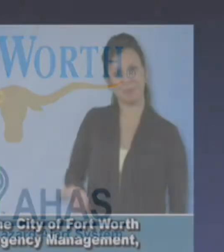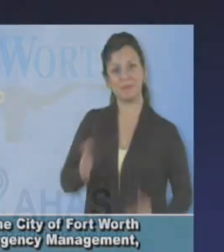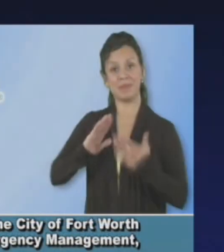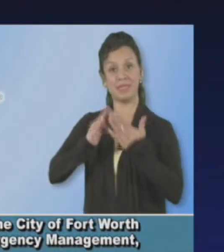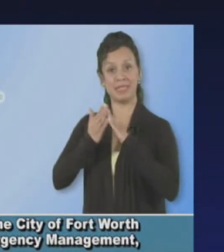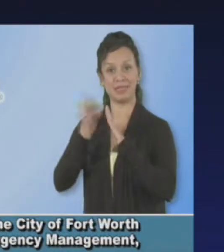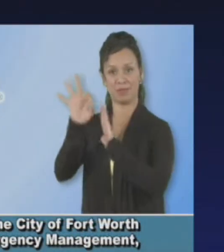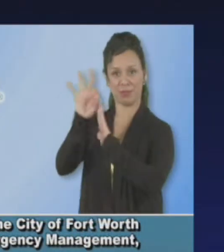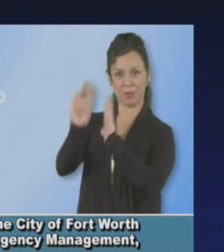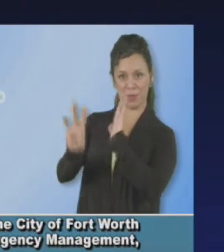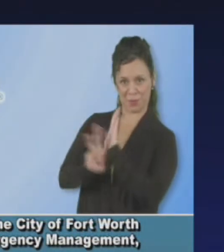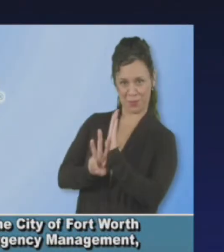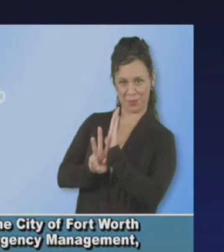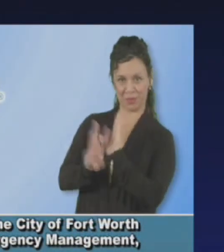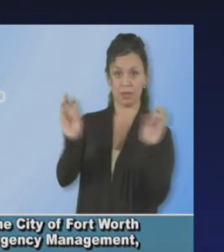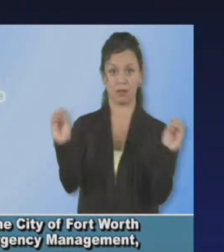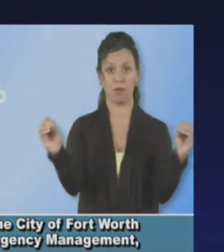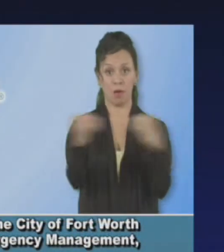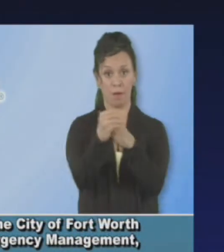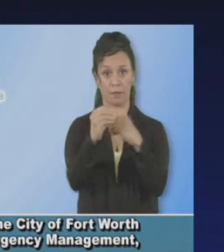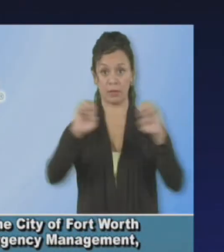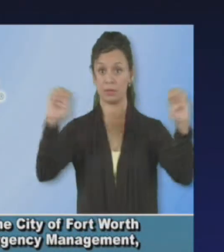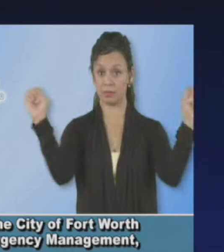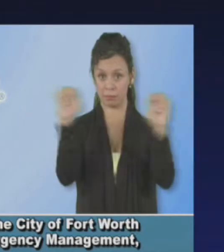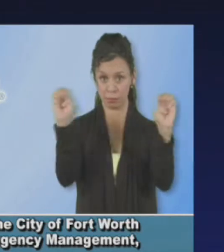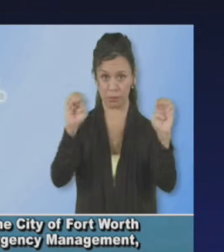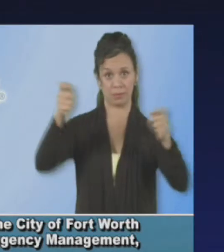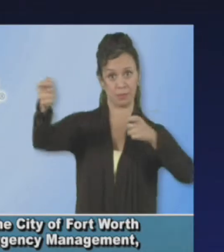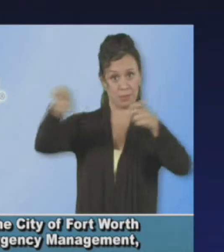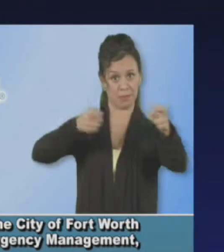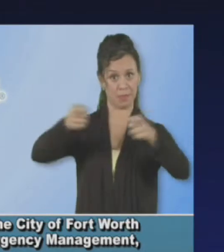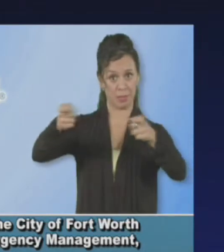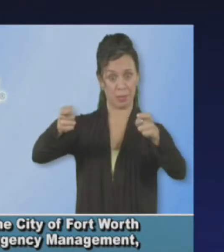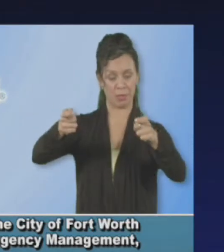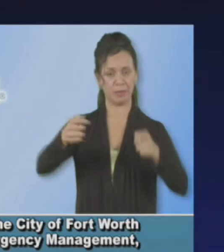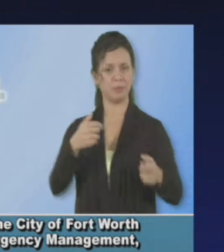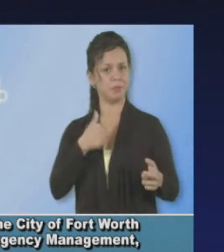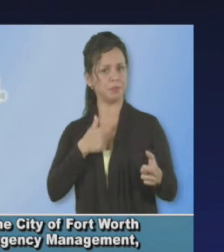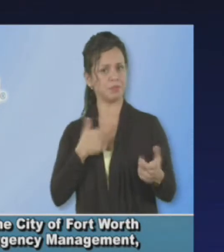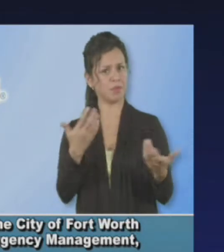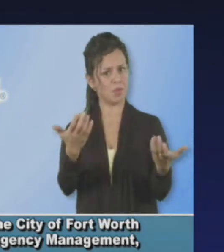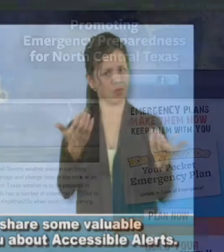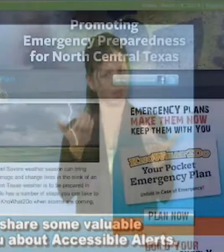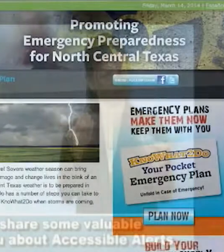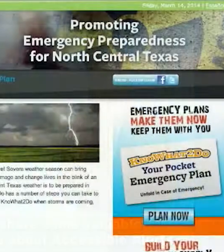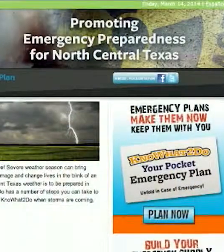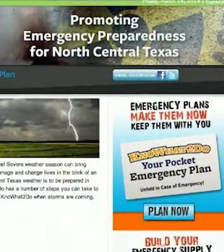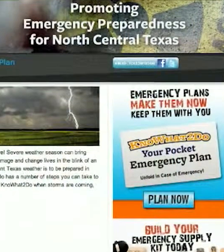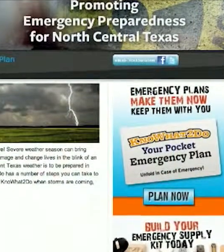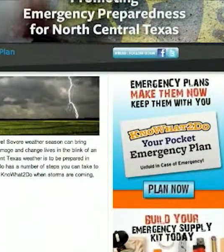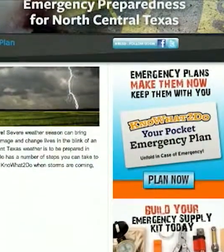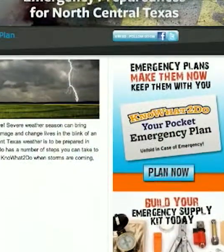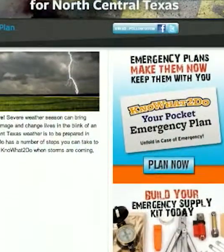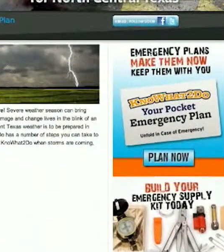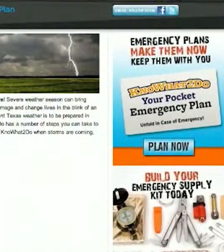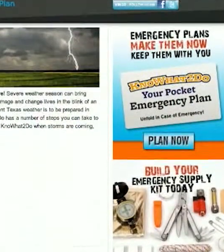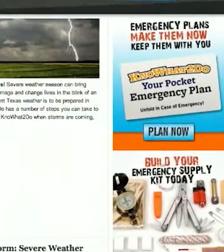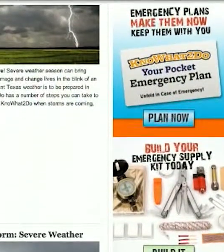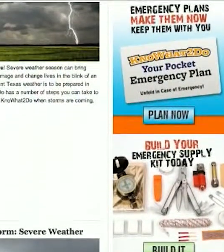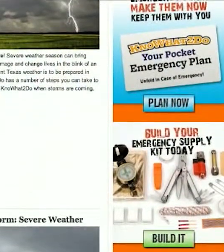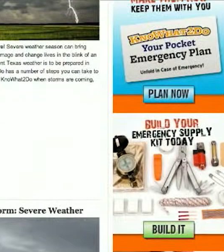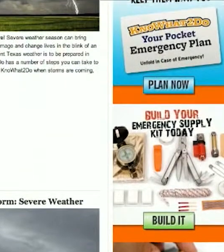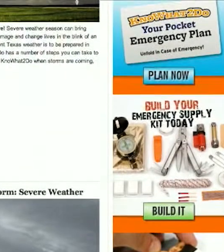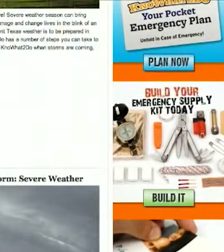alerts in American Sign Language, also in Braille, voice, and text. You can get involved by